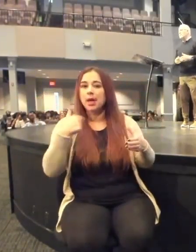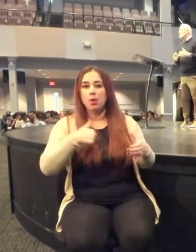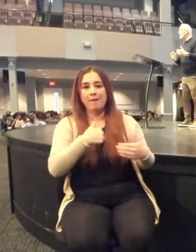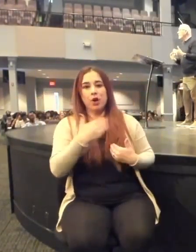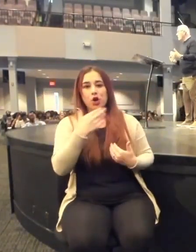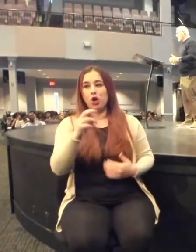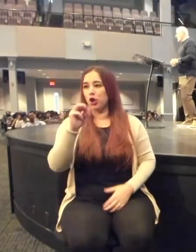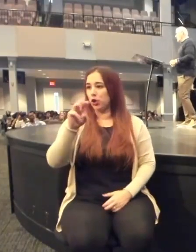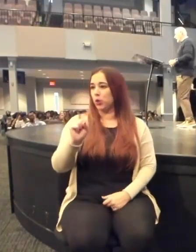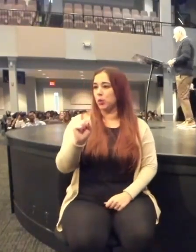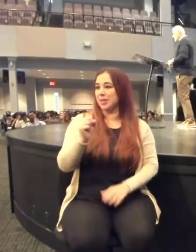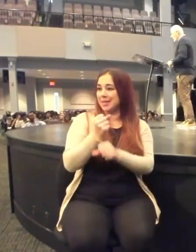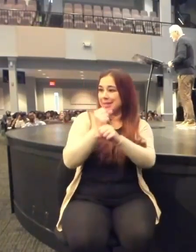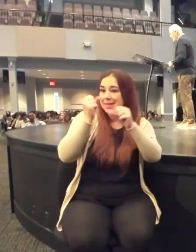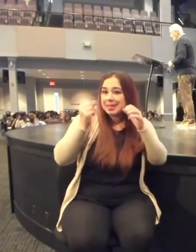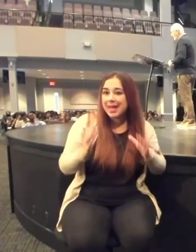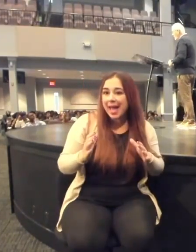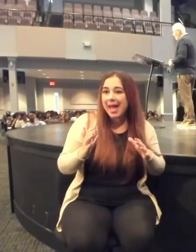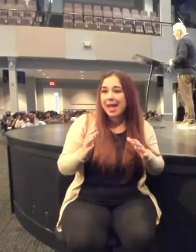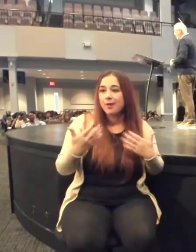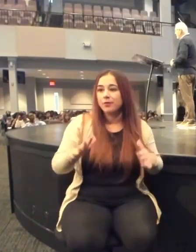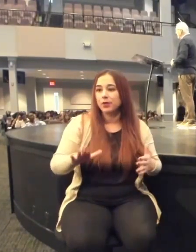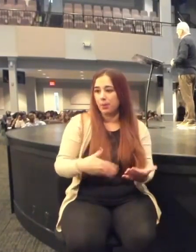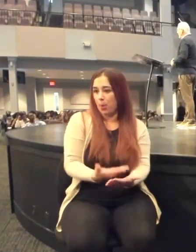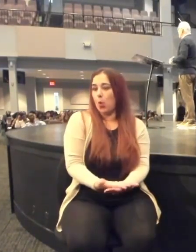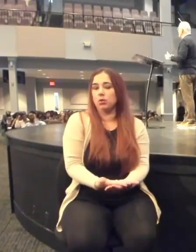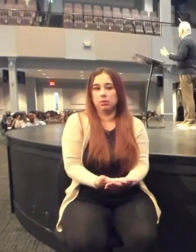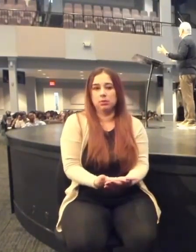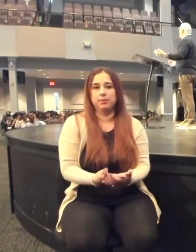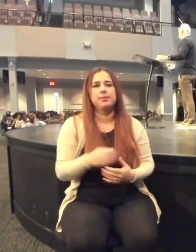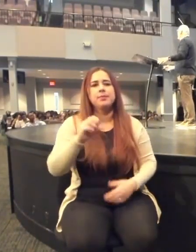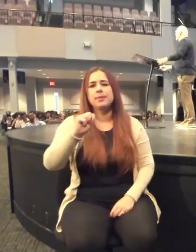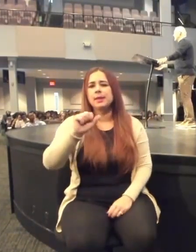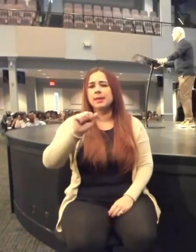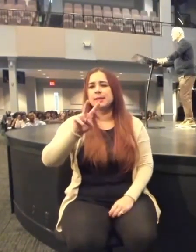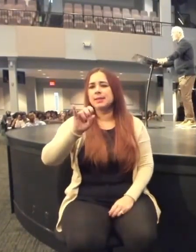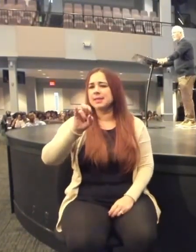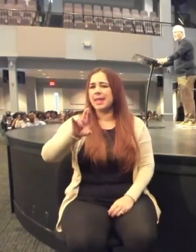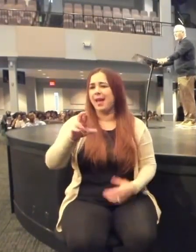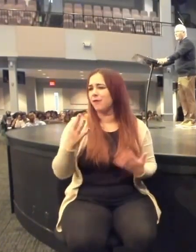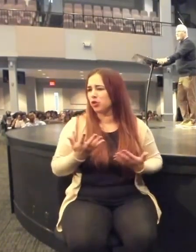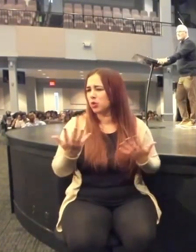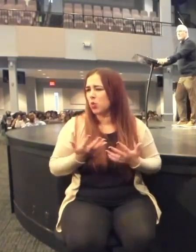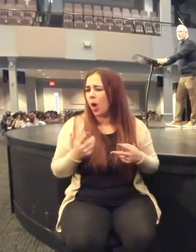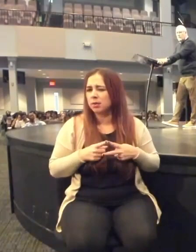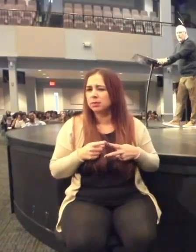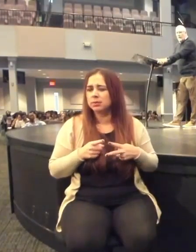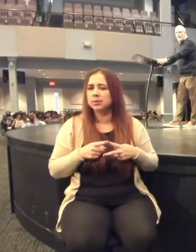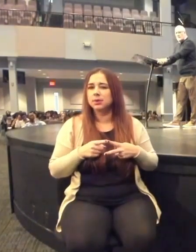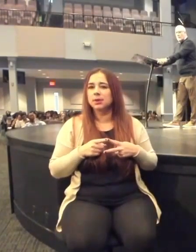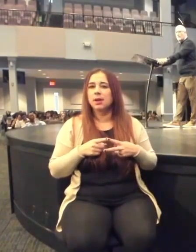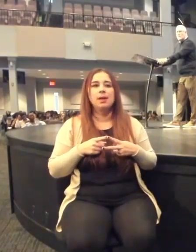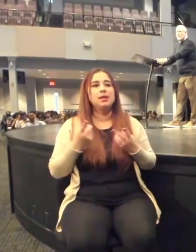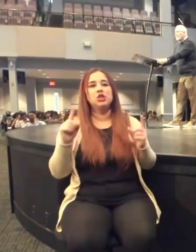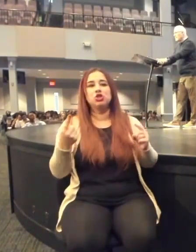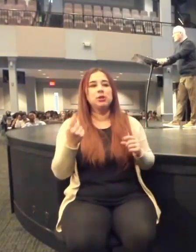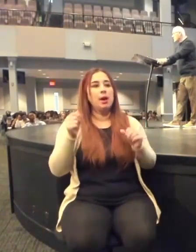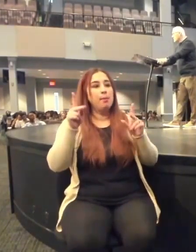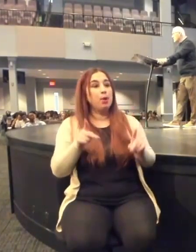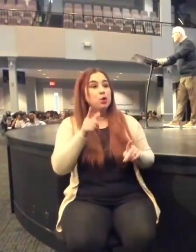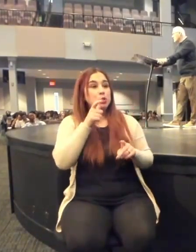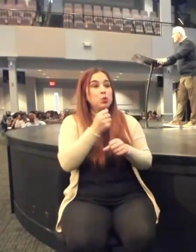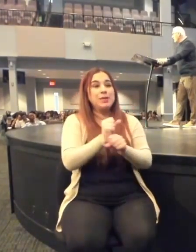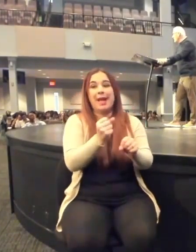you. A Savior has been born. What is a Savior? A Savior, very simply defined, is one who